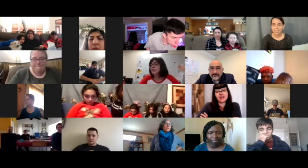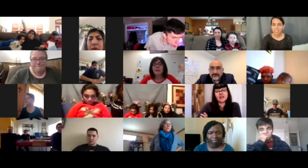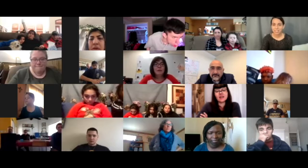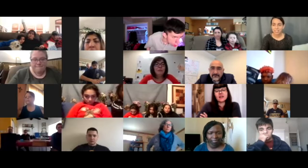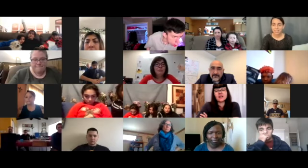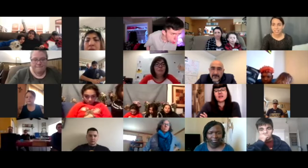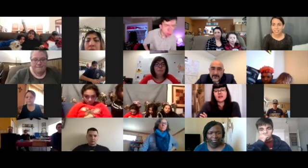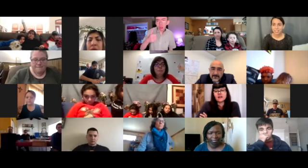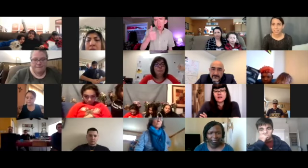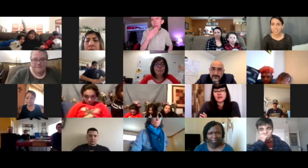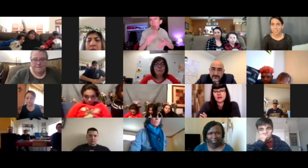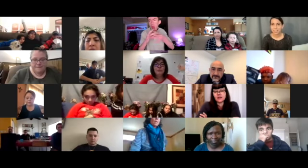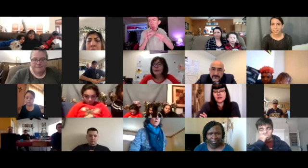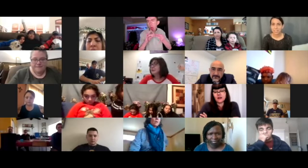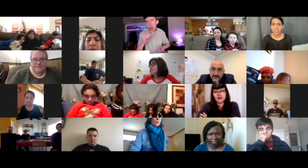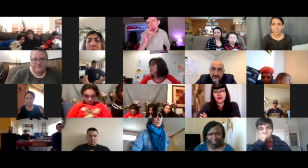Oh.